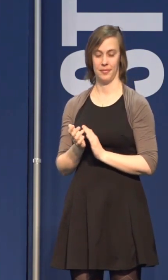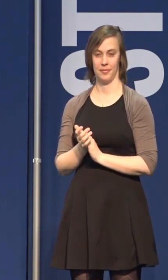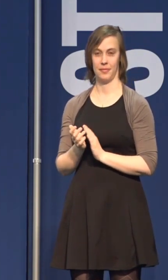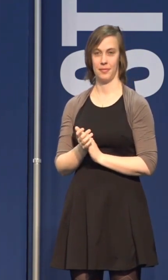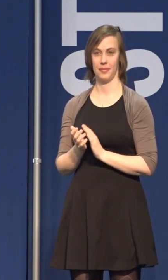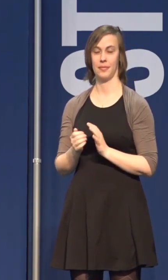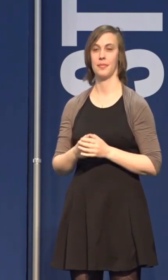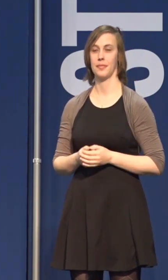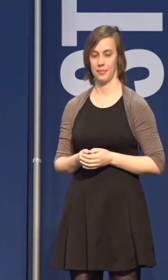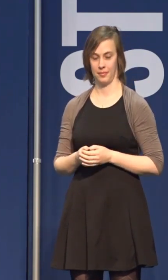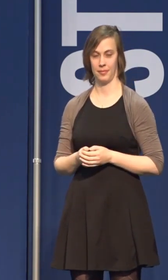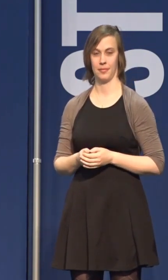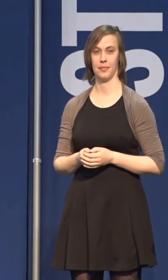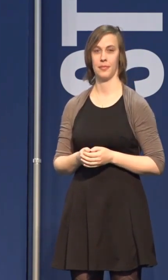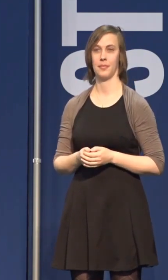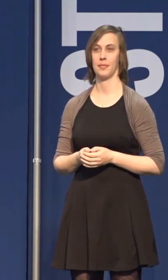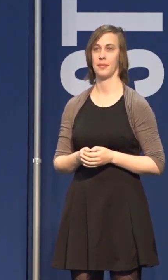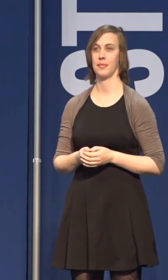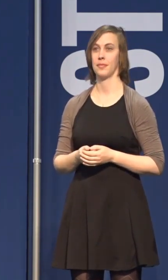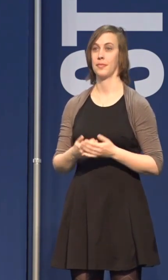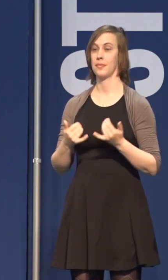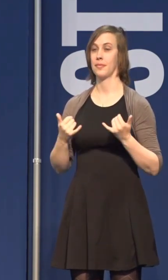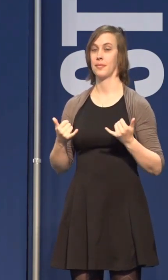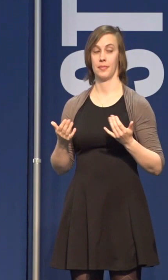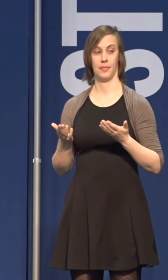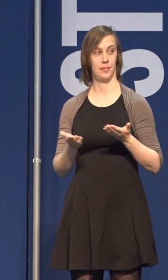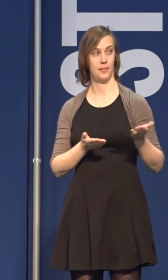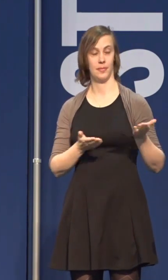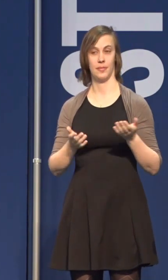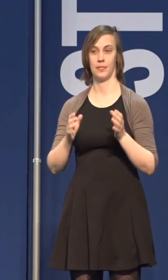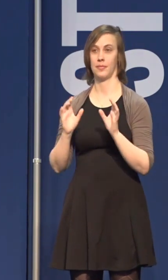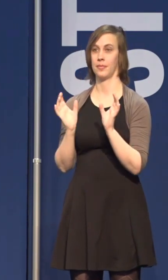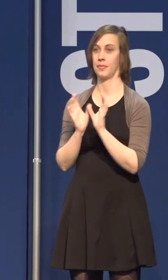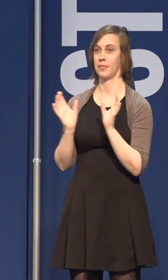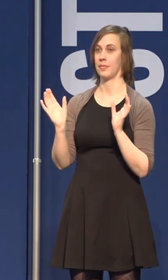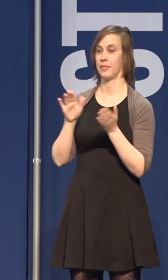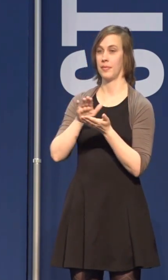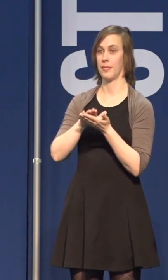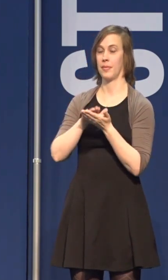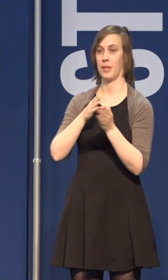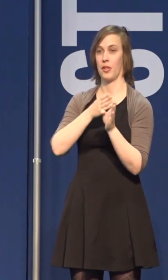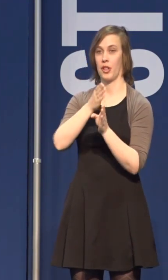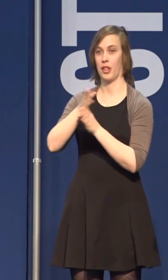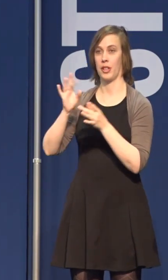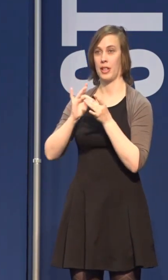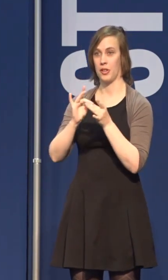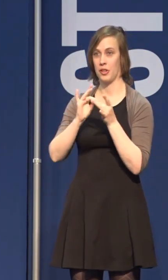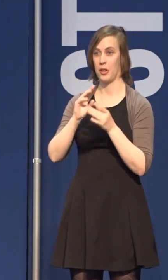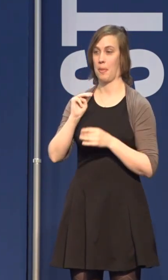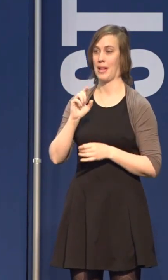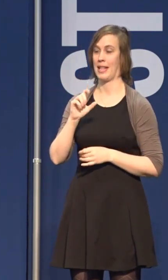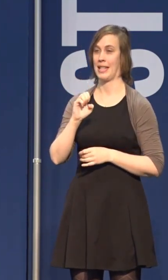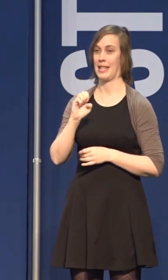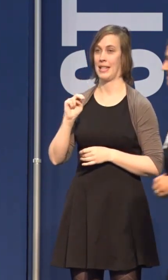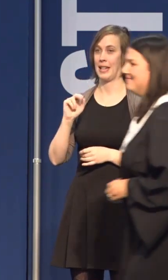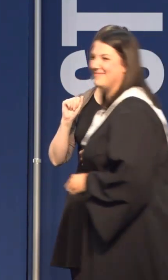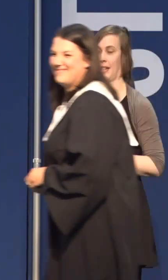And now I present to you the candidate for the Certificate in Academic and Career Connections, Melina Amiro.